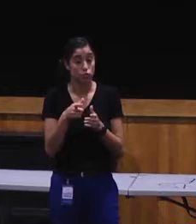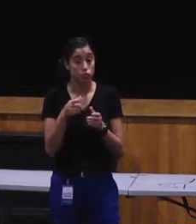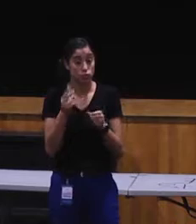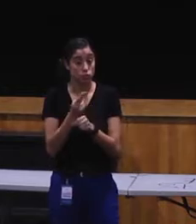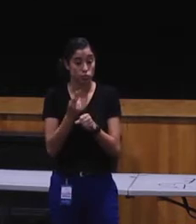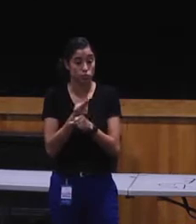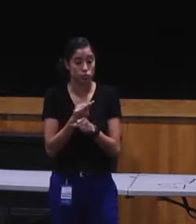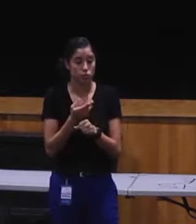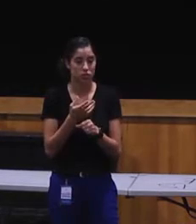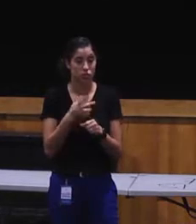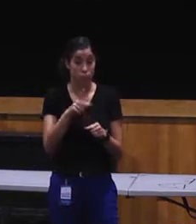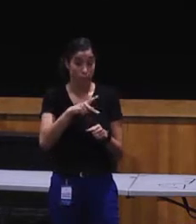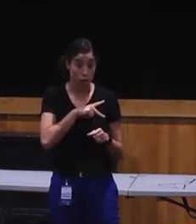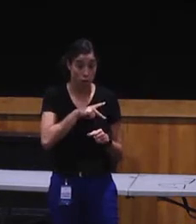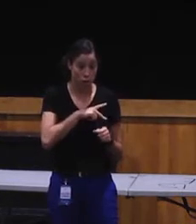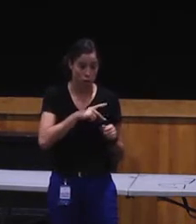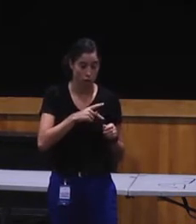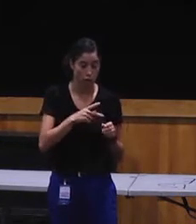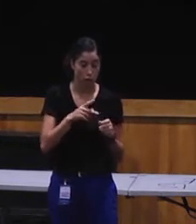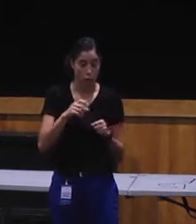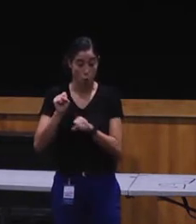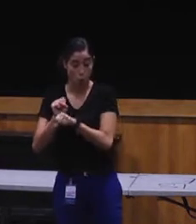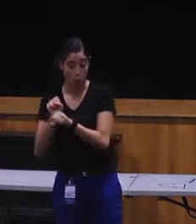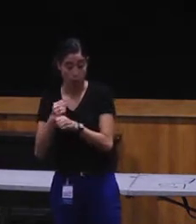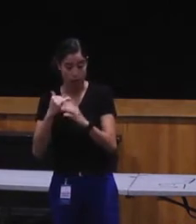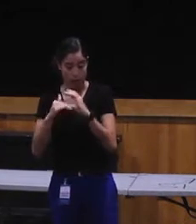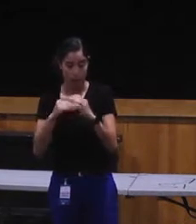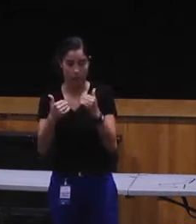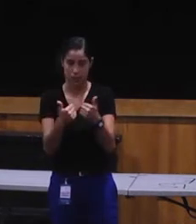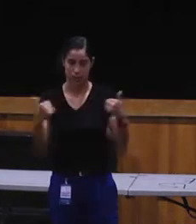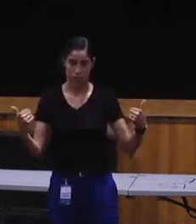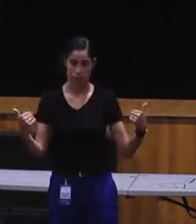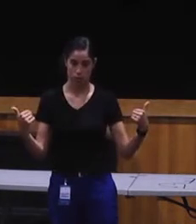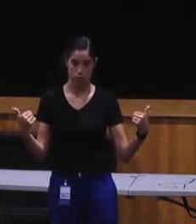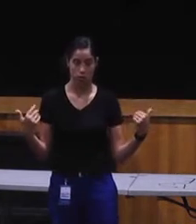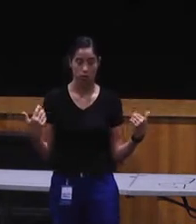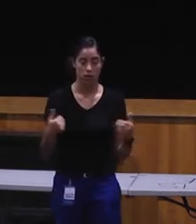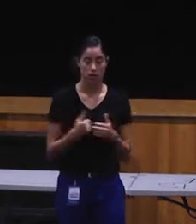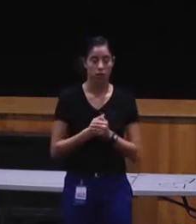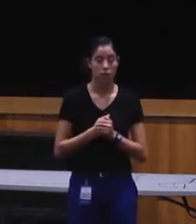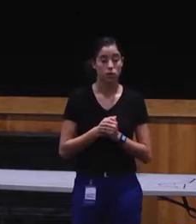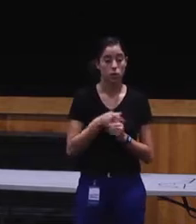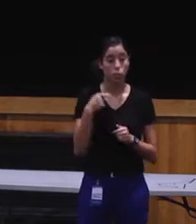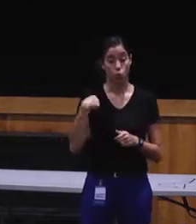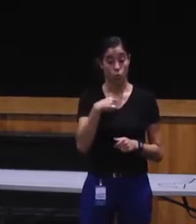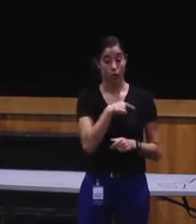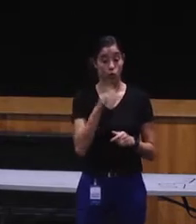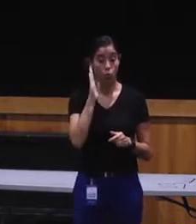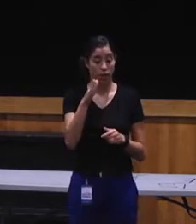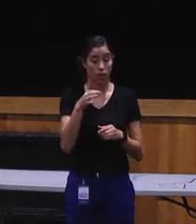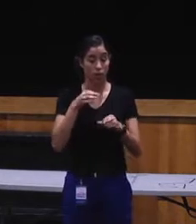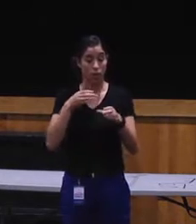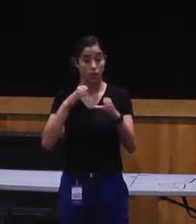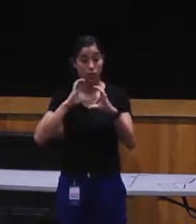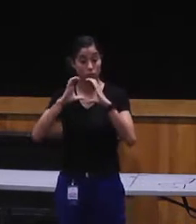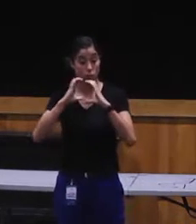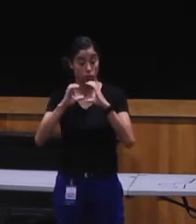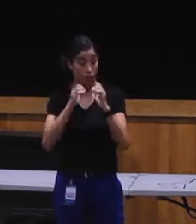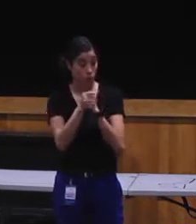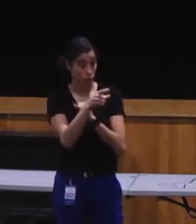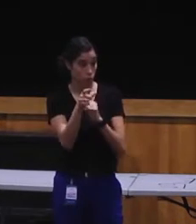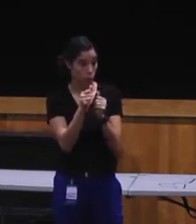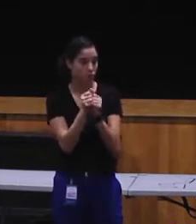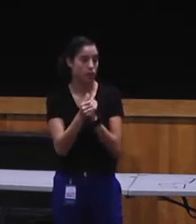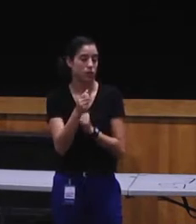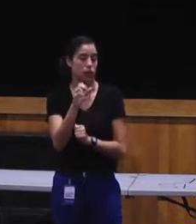not your personal. Keep your personal and your work separate. But we're going to communicate via your SCPS email address. The last thing I'm